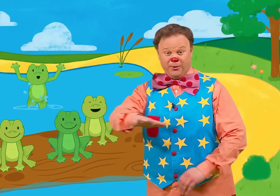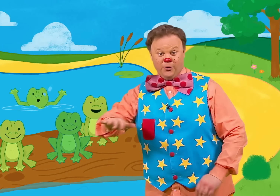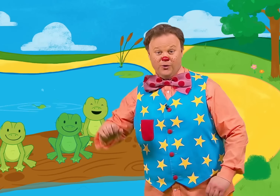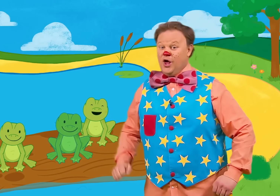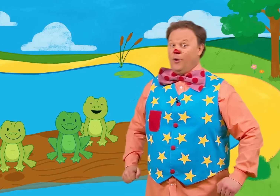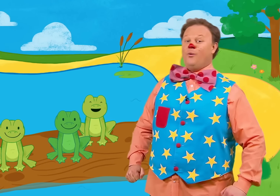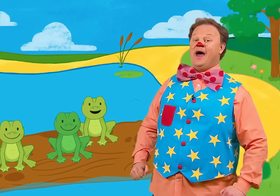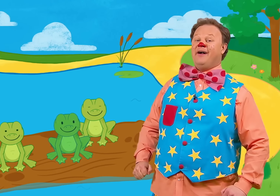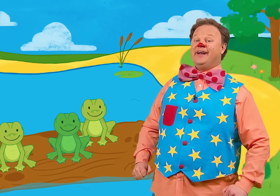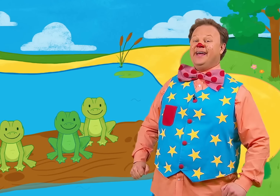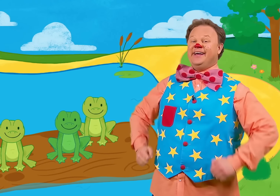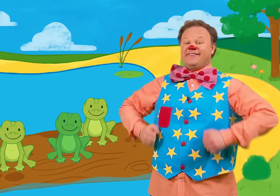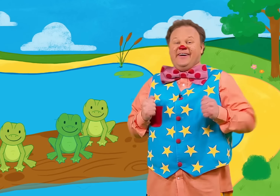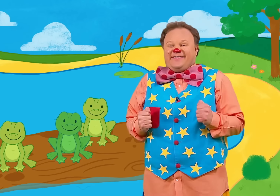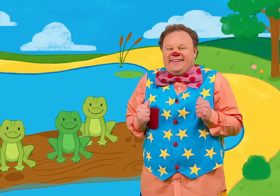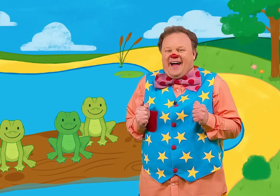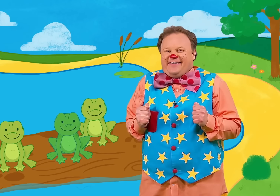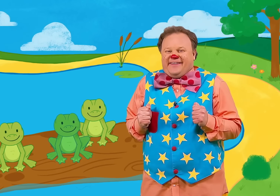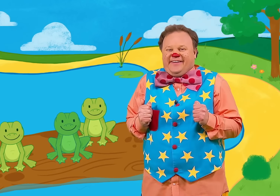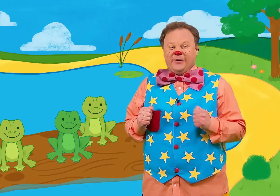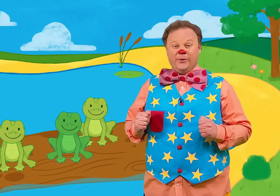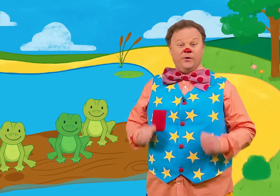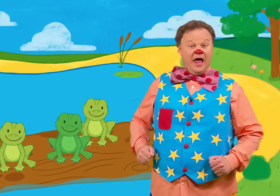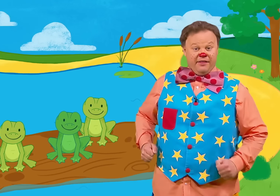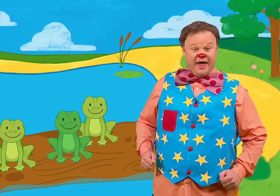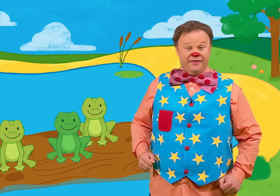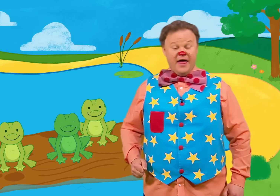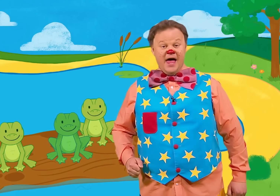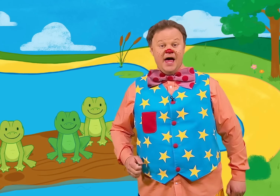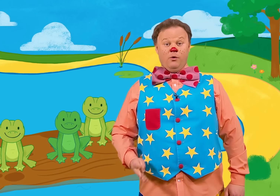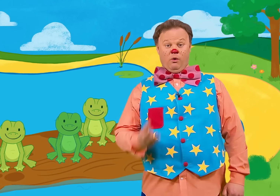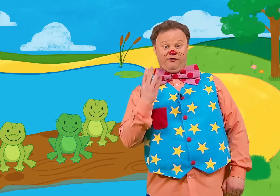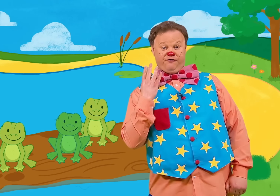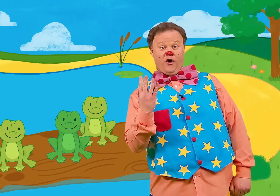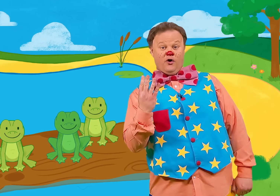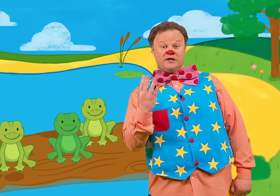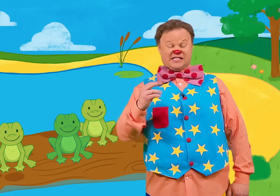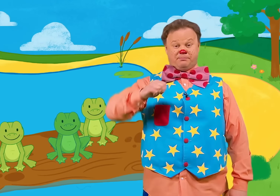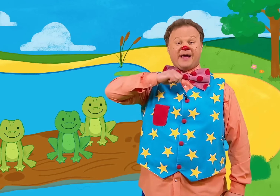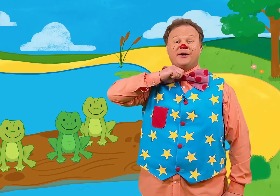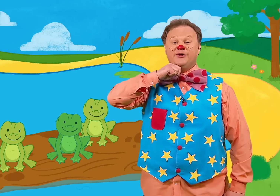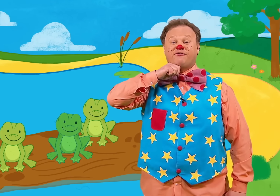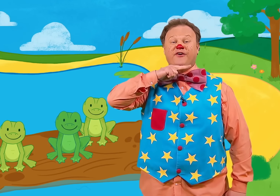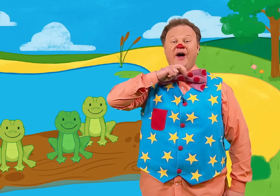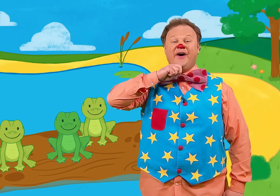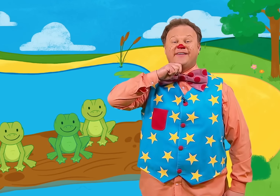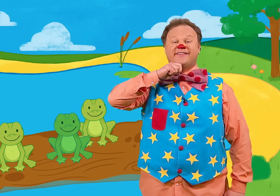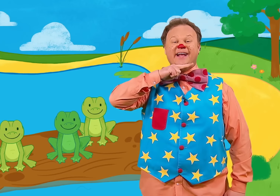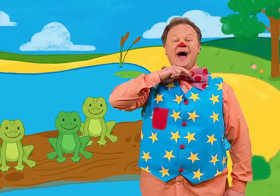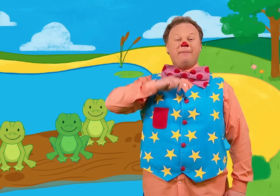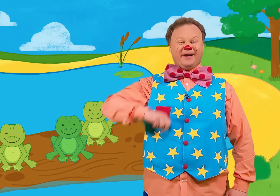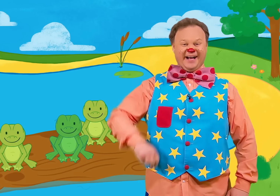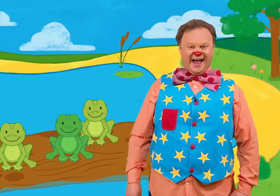pool where it was nice and cool. Then there were four speckled frogs. Glub,